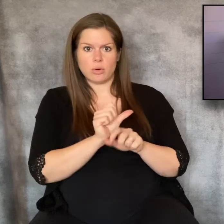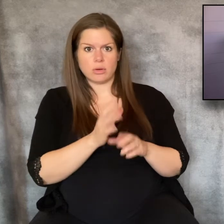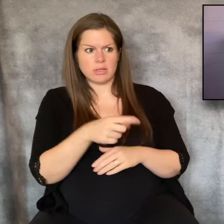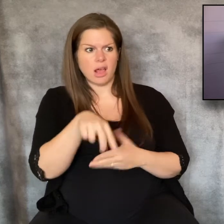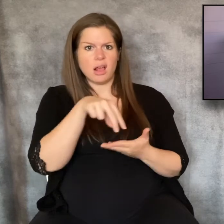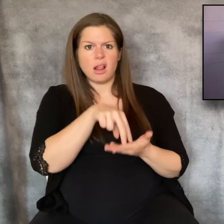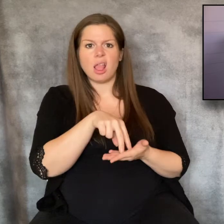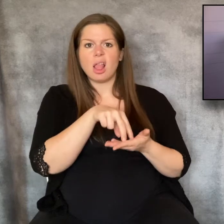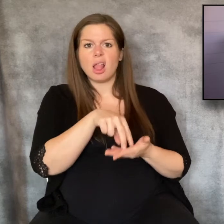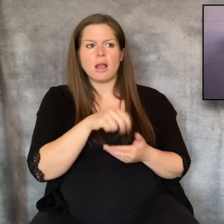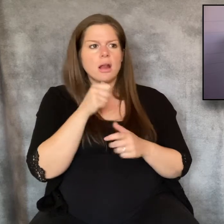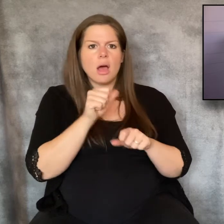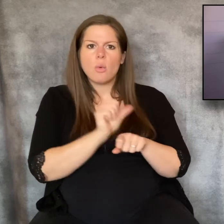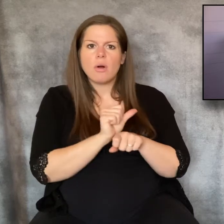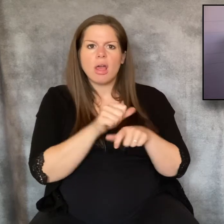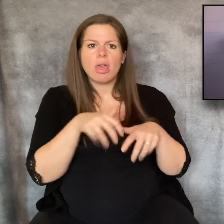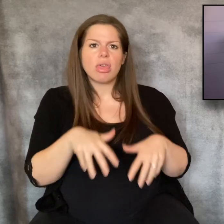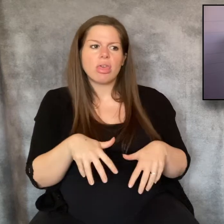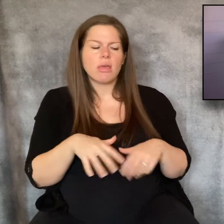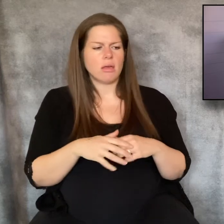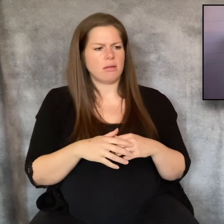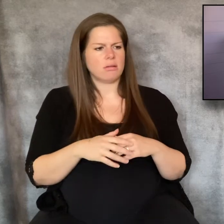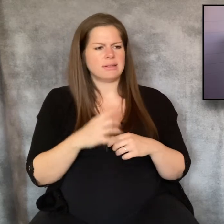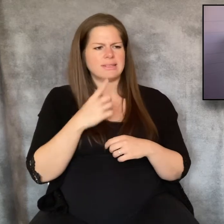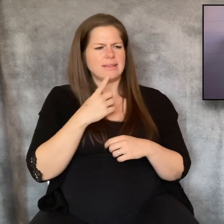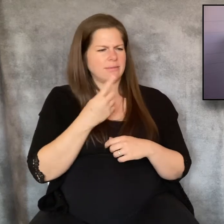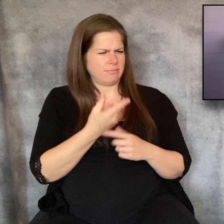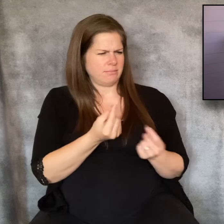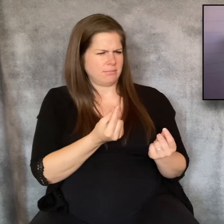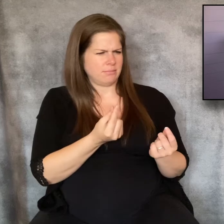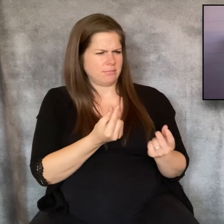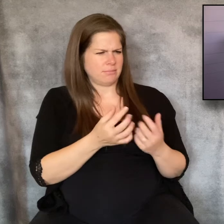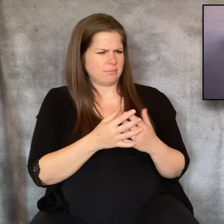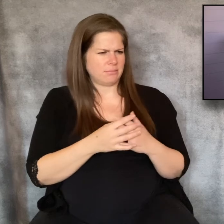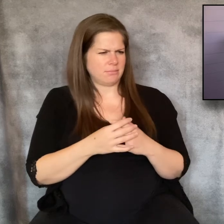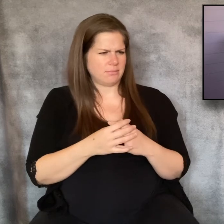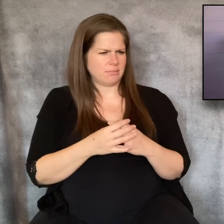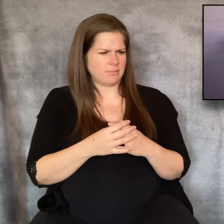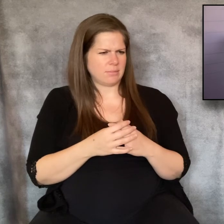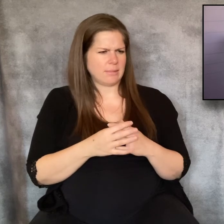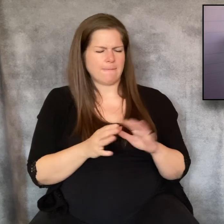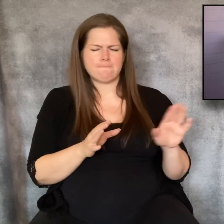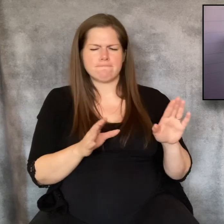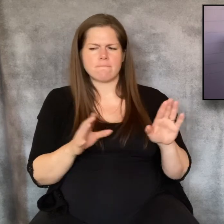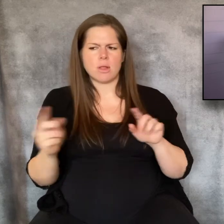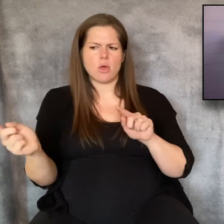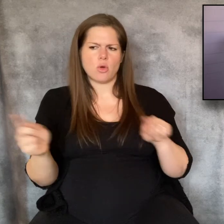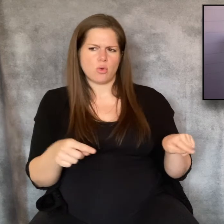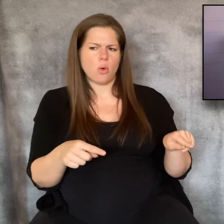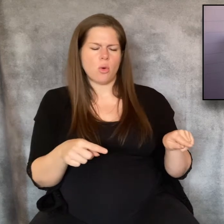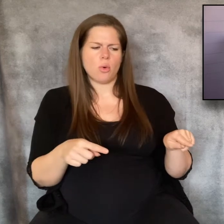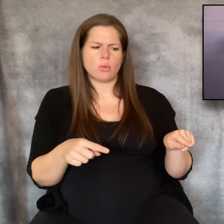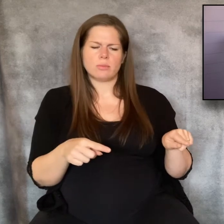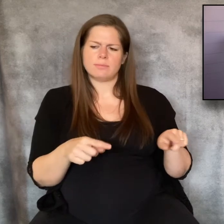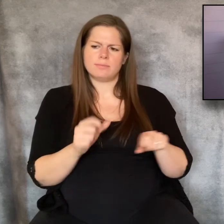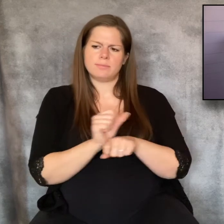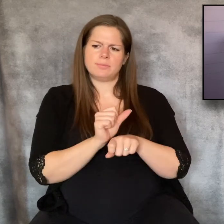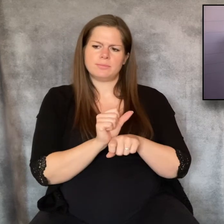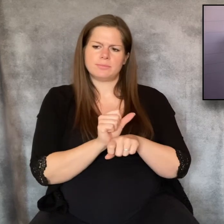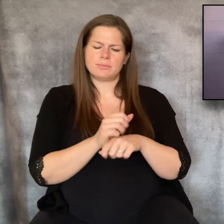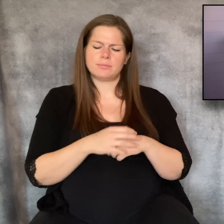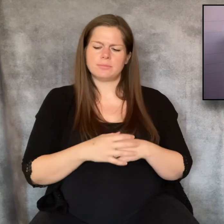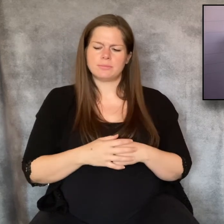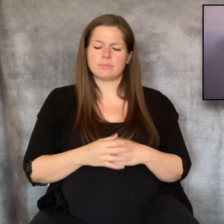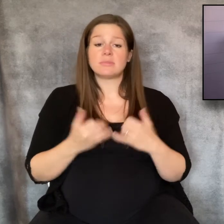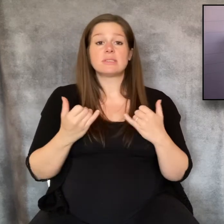And he said to them, You go into the vineyard too. And when evening came, the owner of the vineyard said to his foreman,